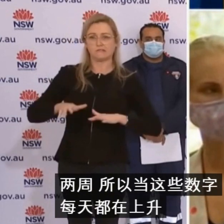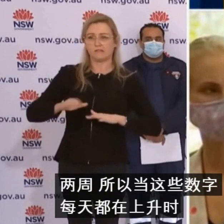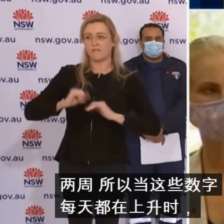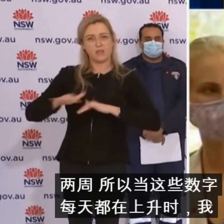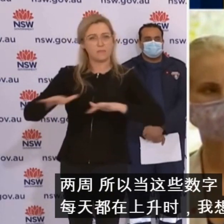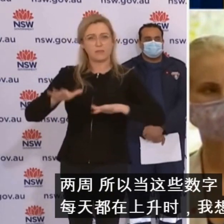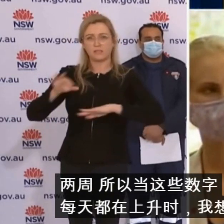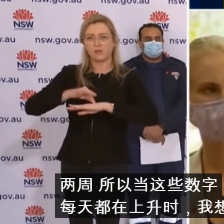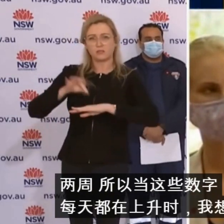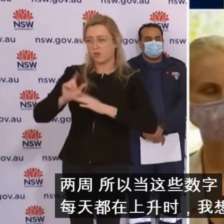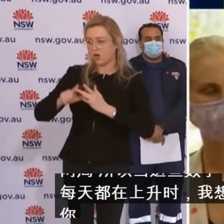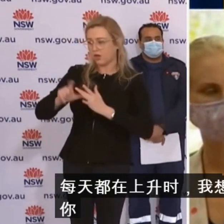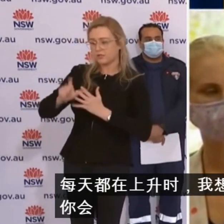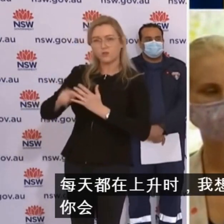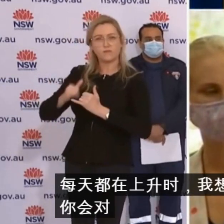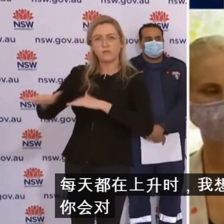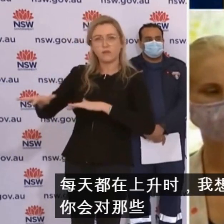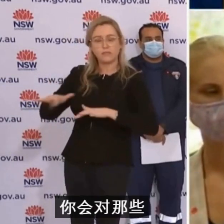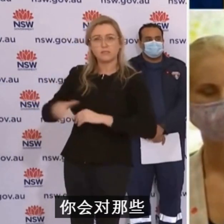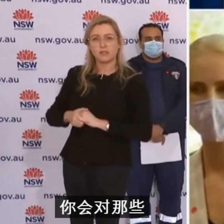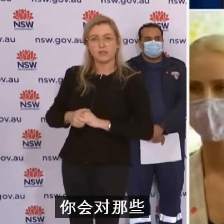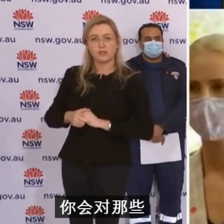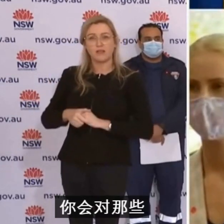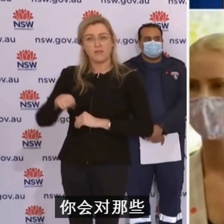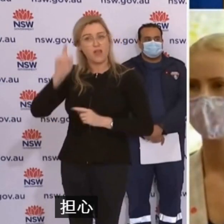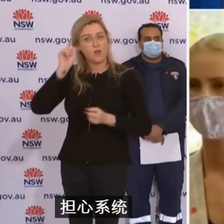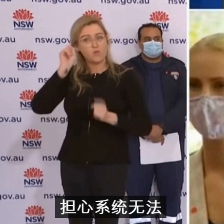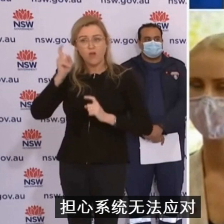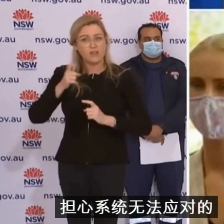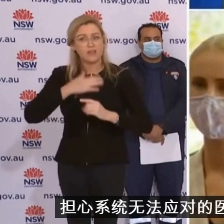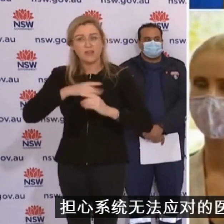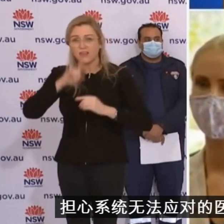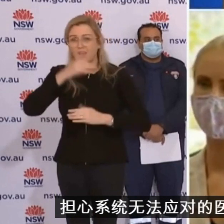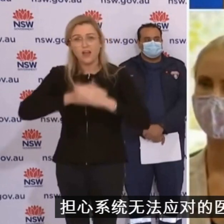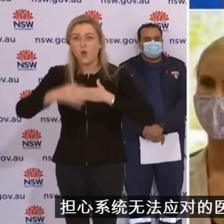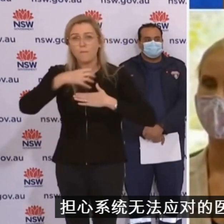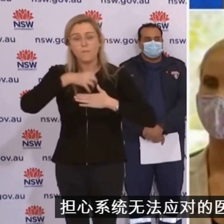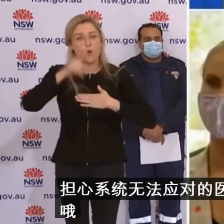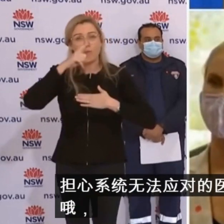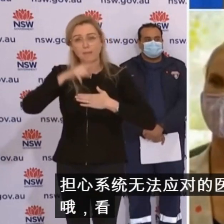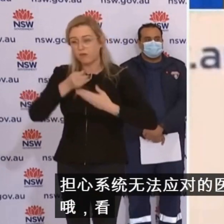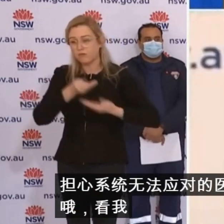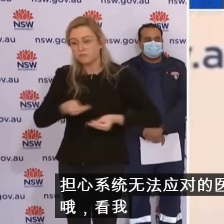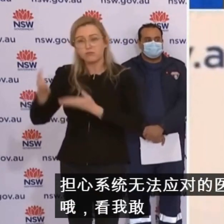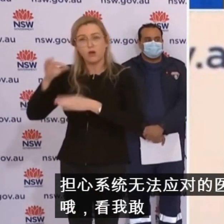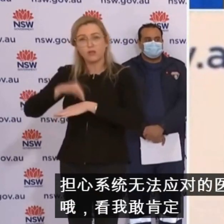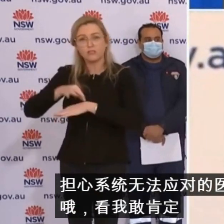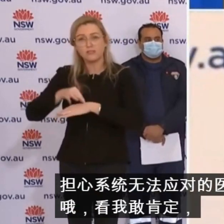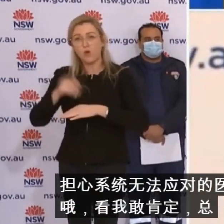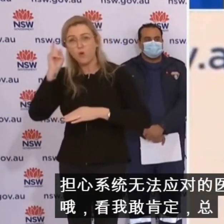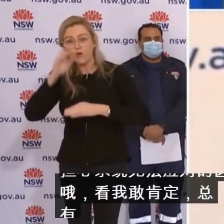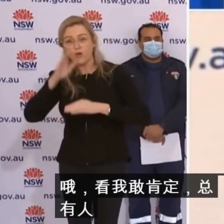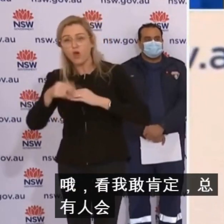every day, I guess, what do you say to those healthcare professionals who are concerned that the system isn't coping? Oh, look, I'm sure there are